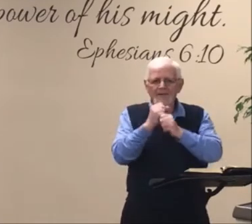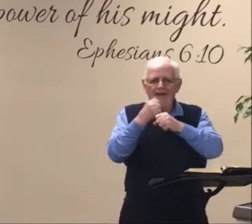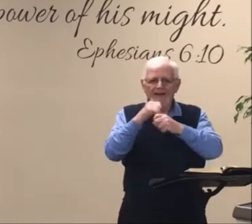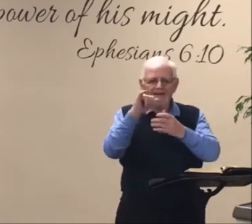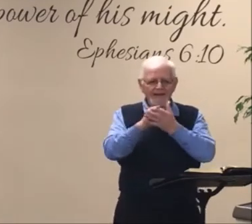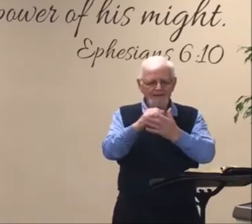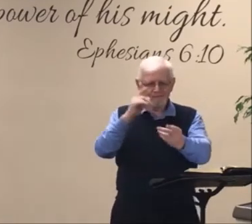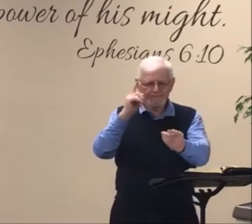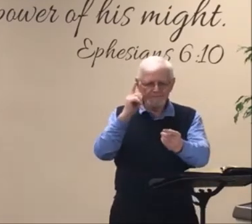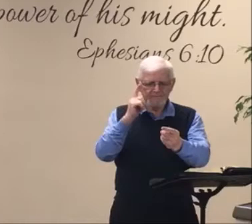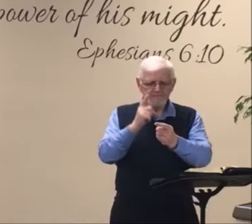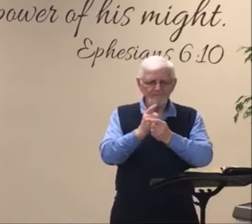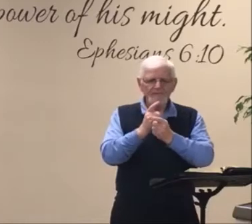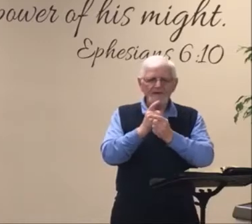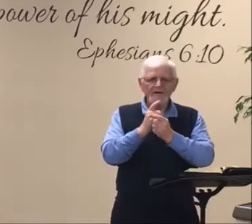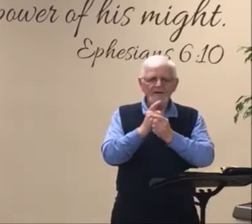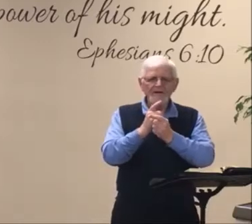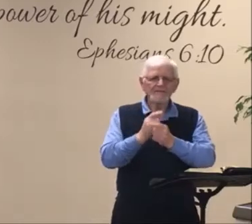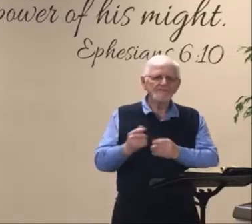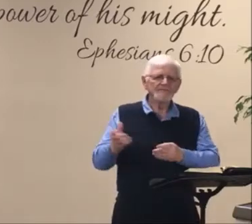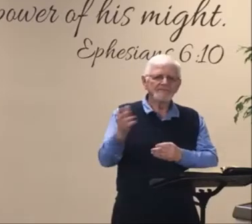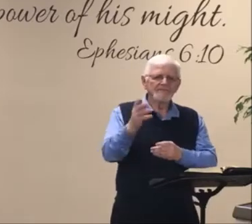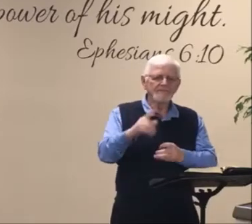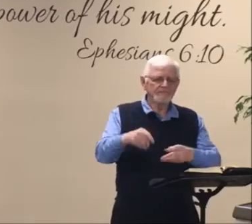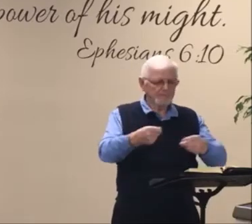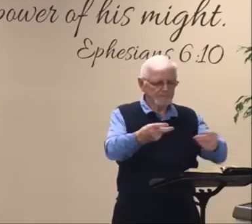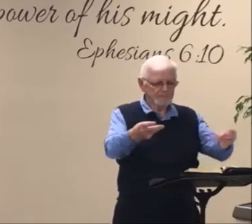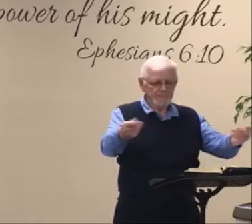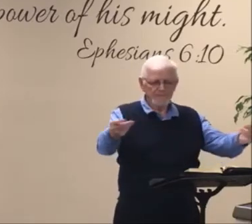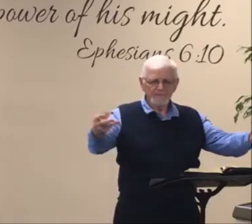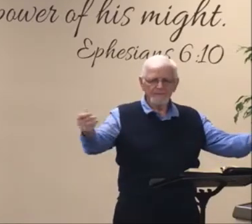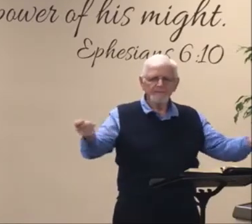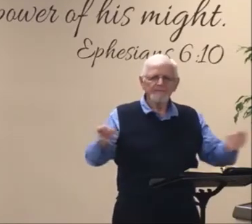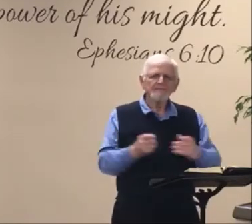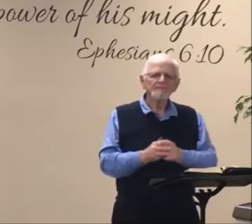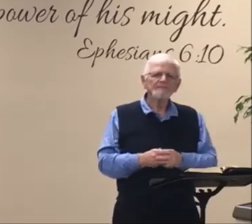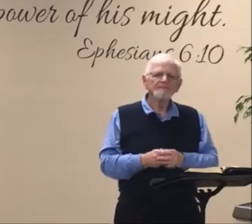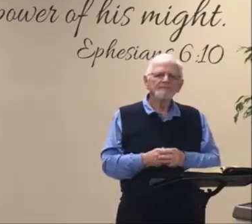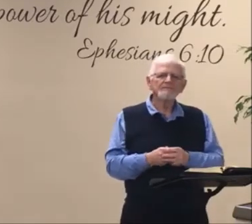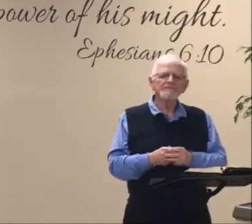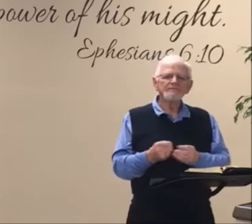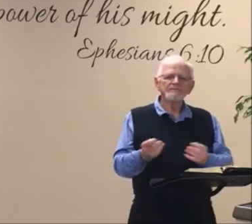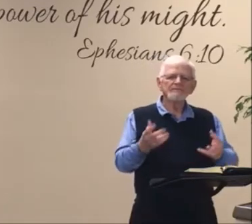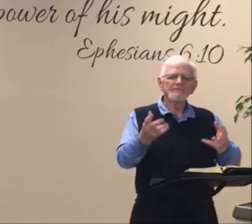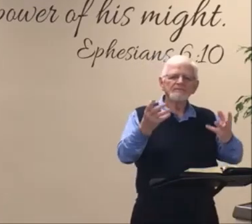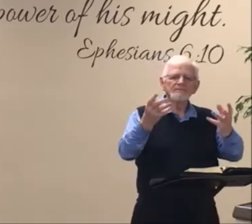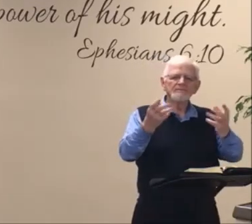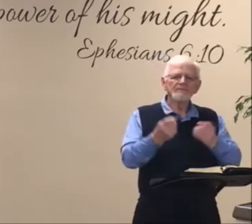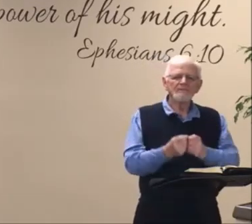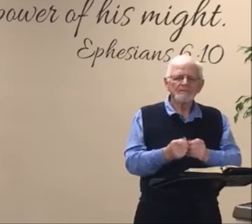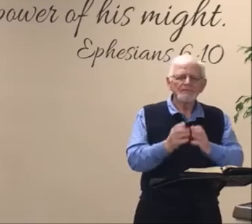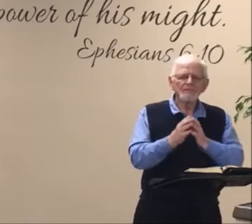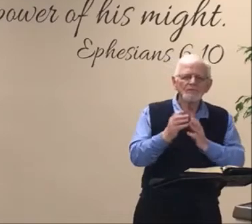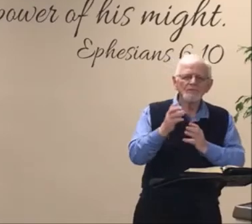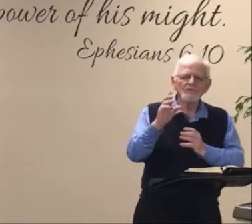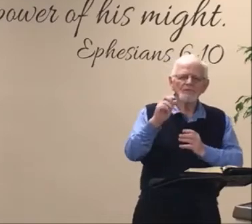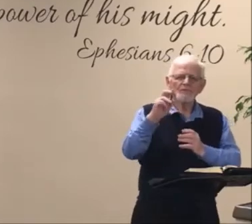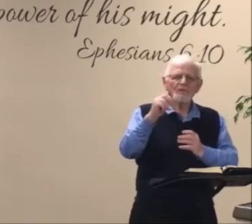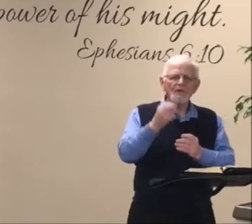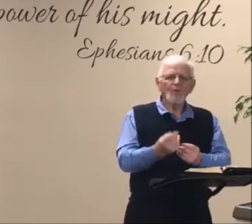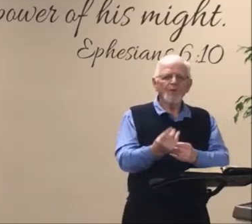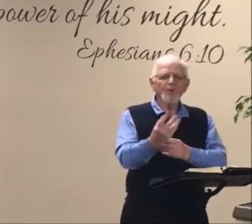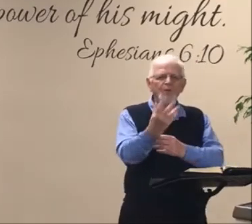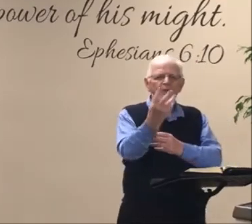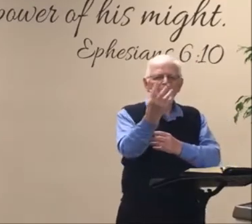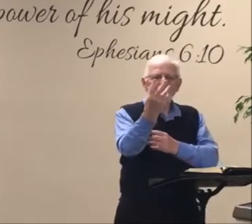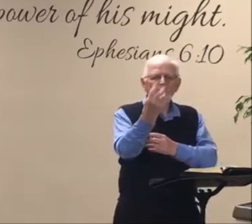thing right. It's called reaping and sowing. And you can pray for crop failure and pray that the corn doesn't grow that well that got planted by